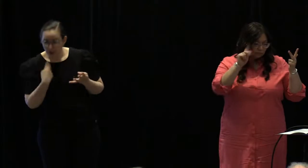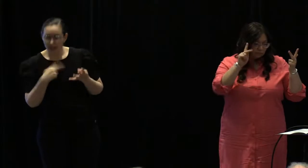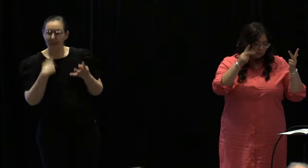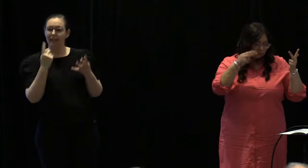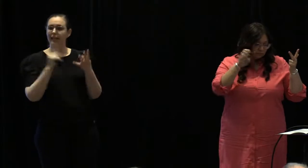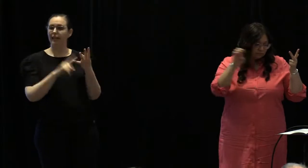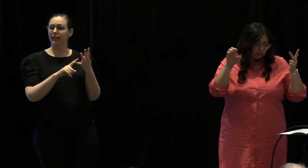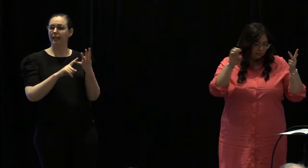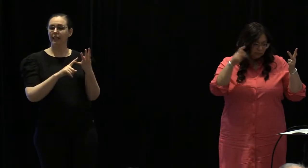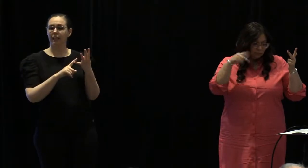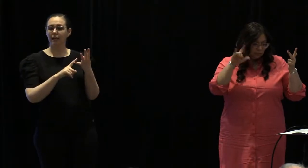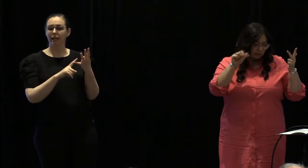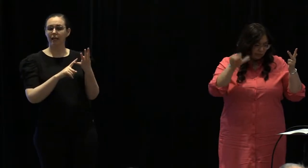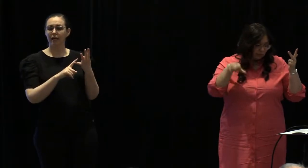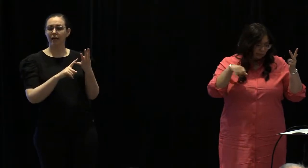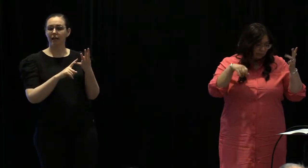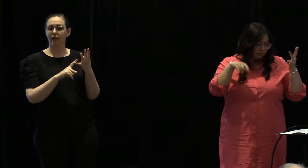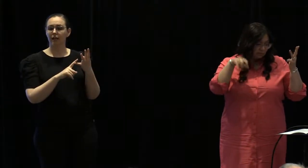Key,